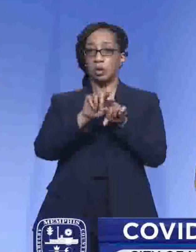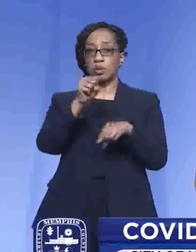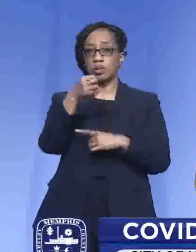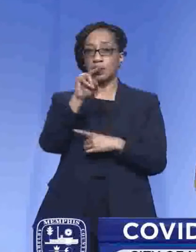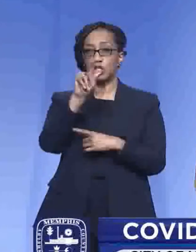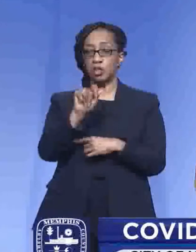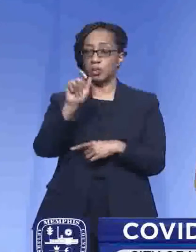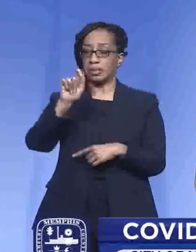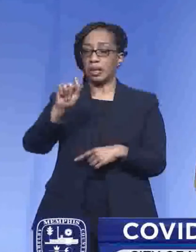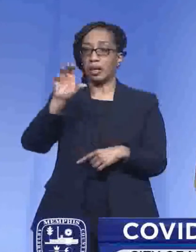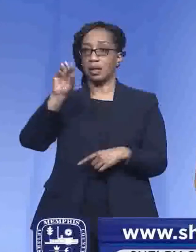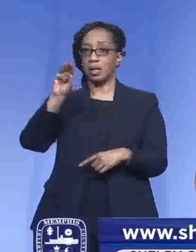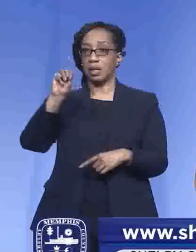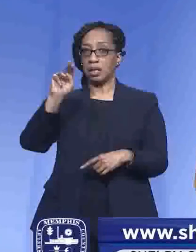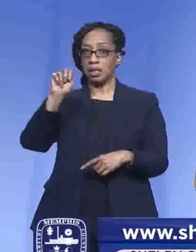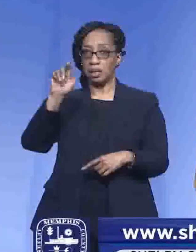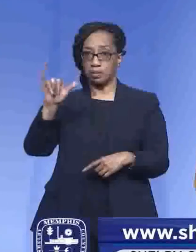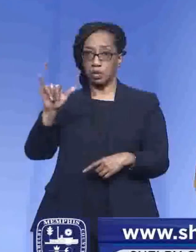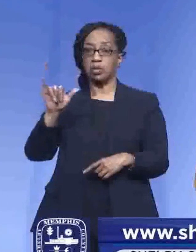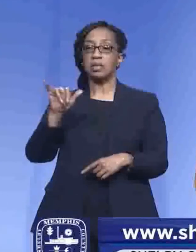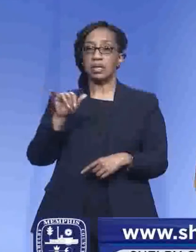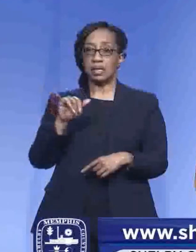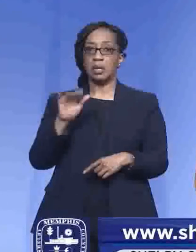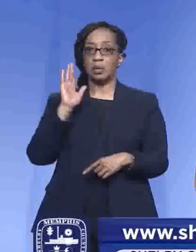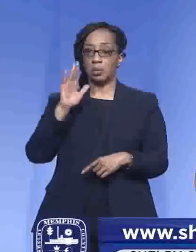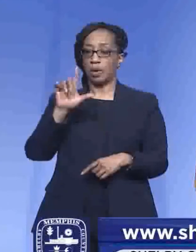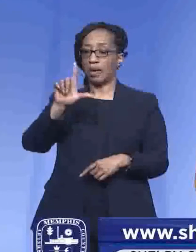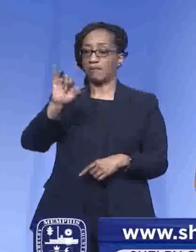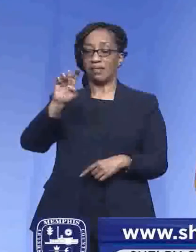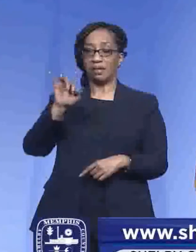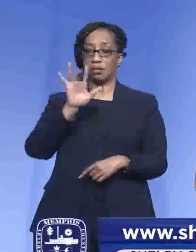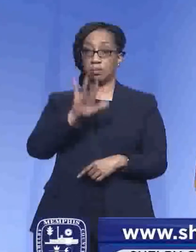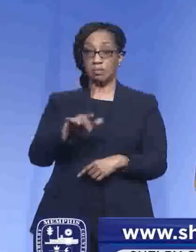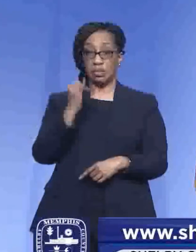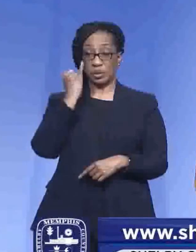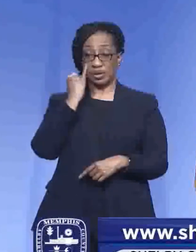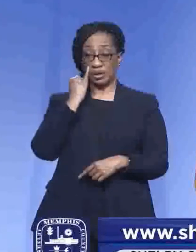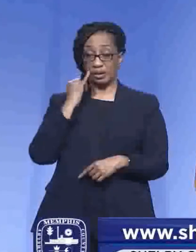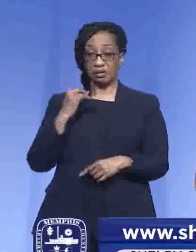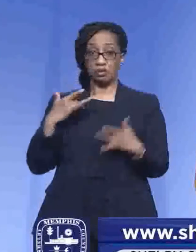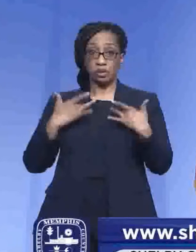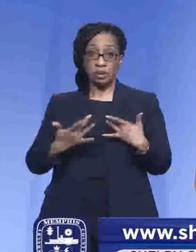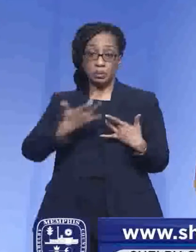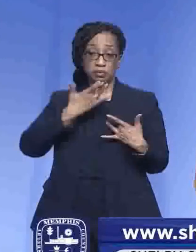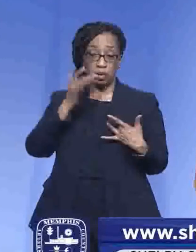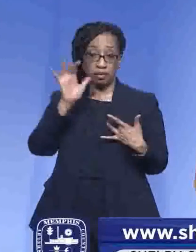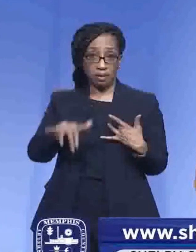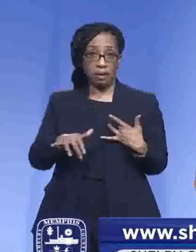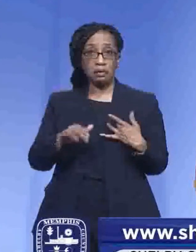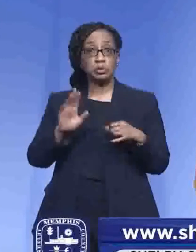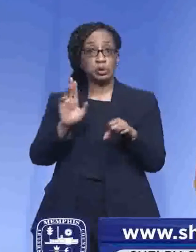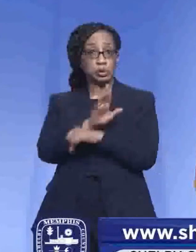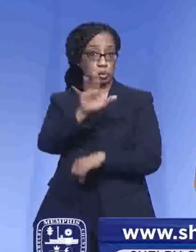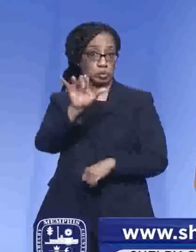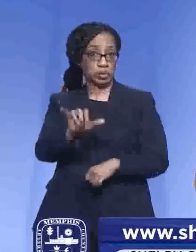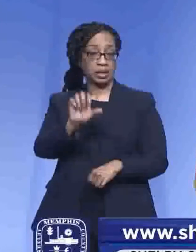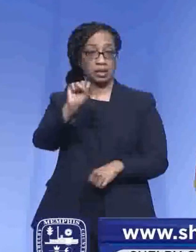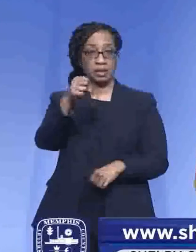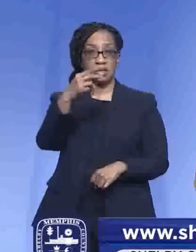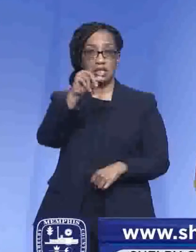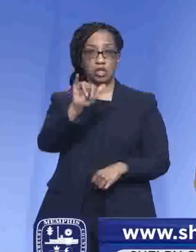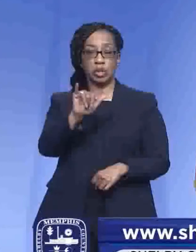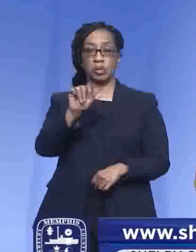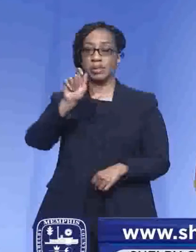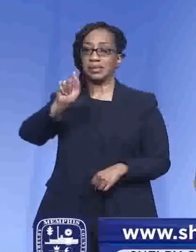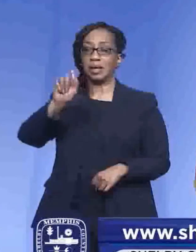that they will also have a link on there. So if people are accustomed to going to Shelby.community, they can go there. But as people know,